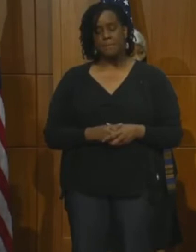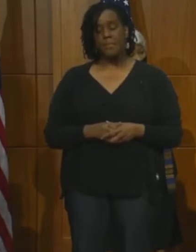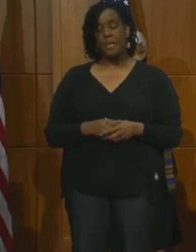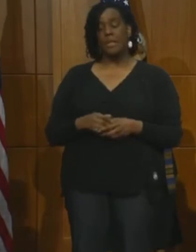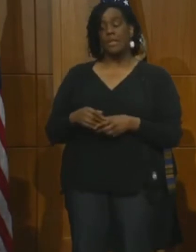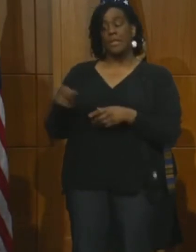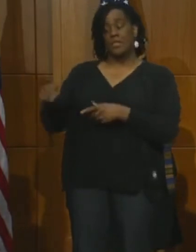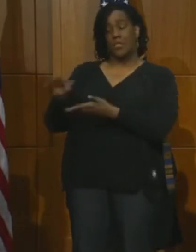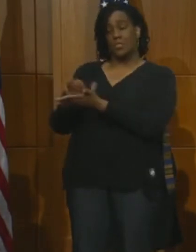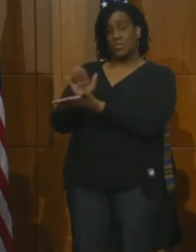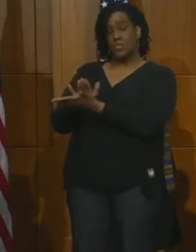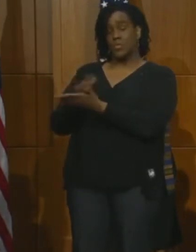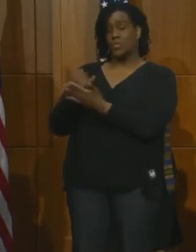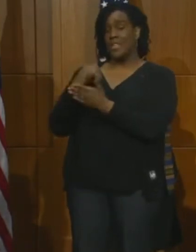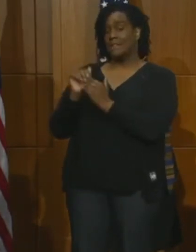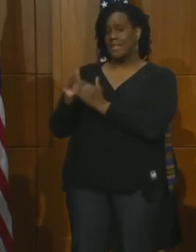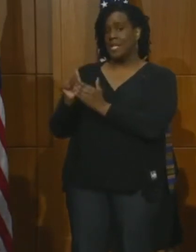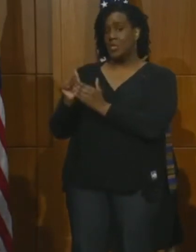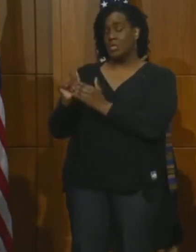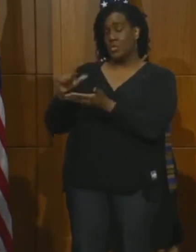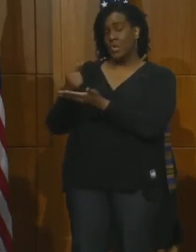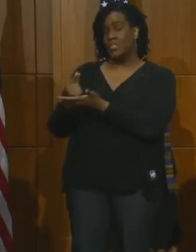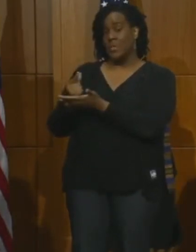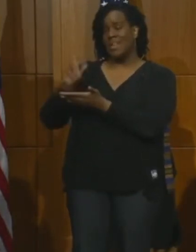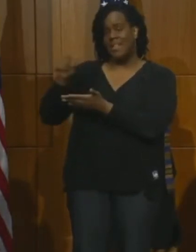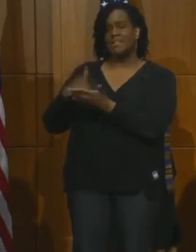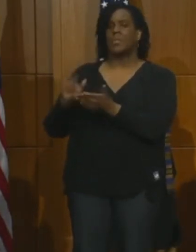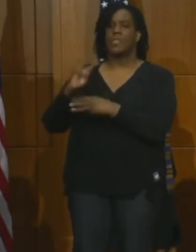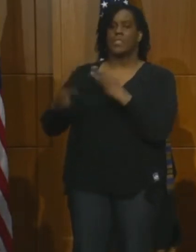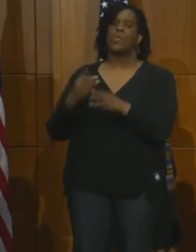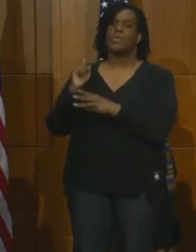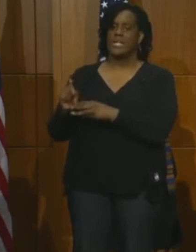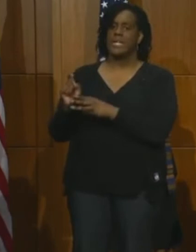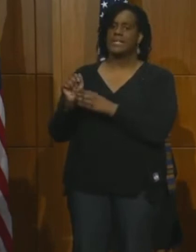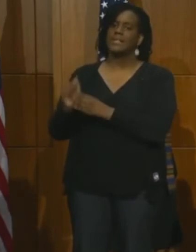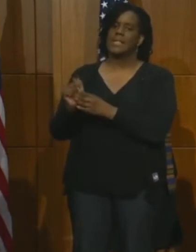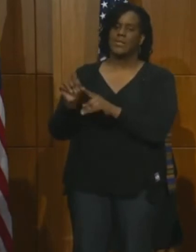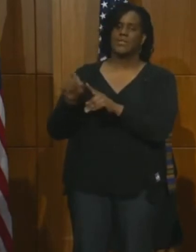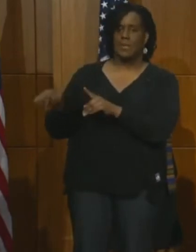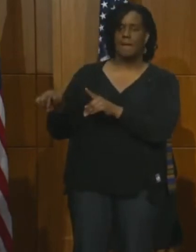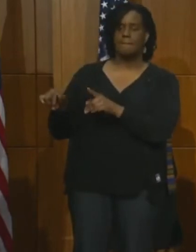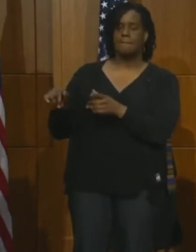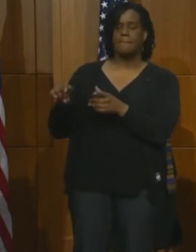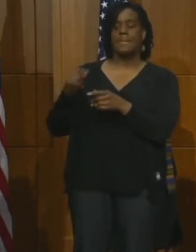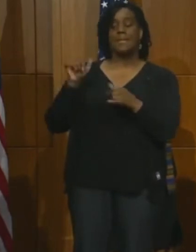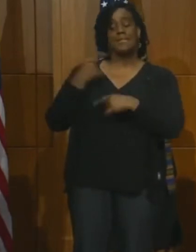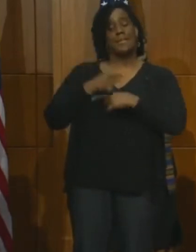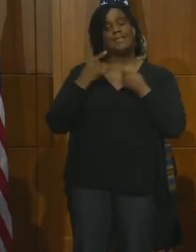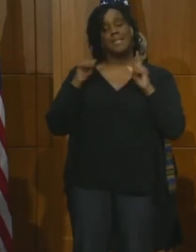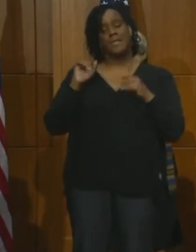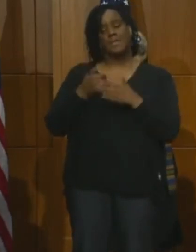those schools are what the world needs right now, and especially right now. Today's announcement is much about the